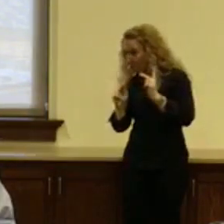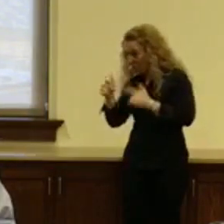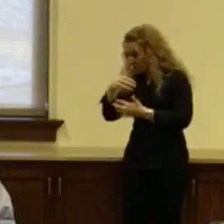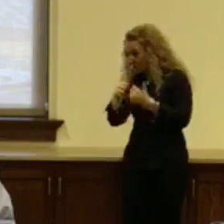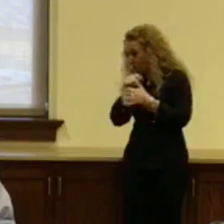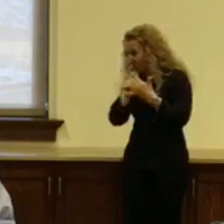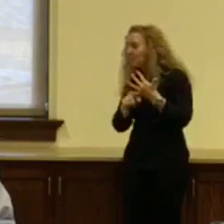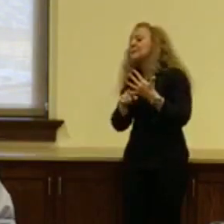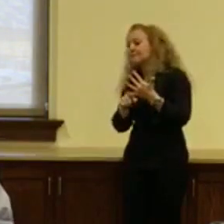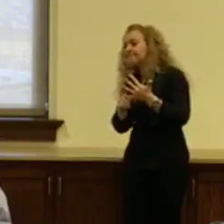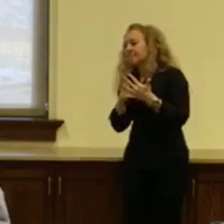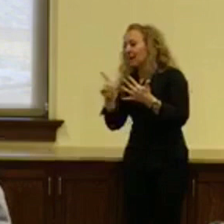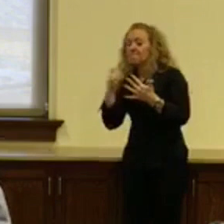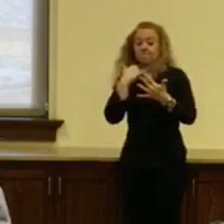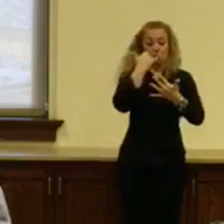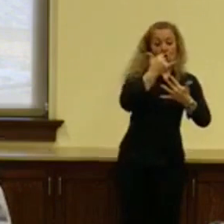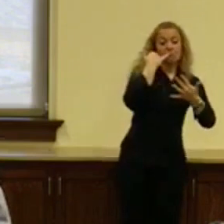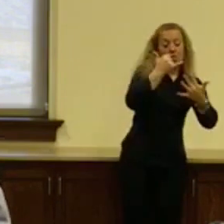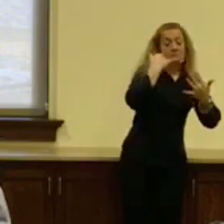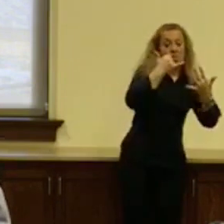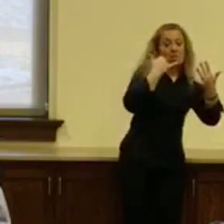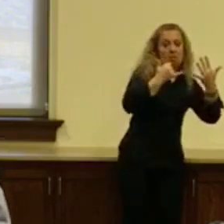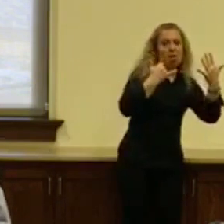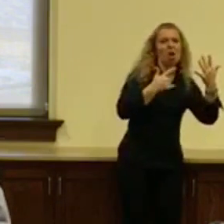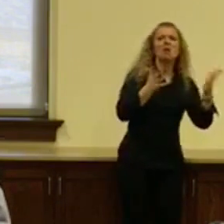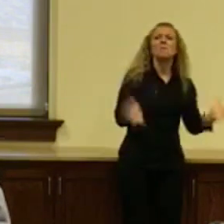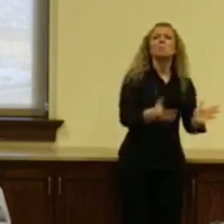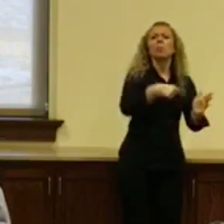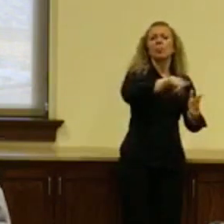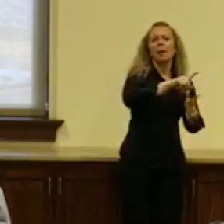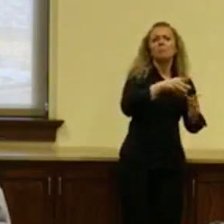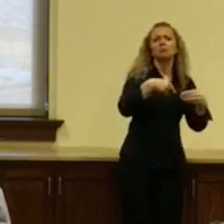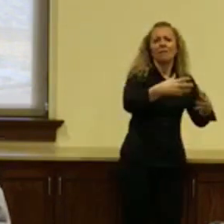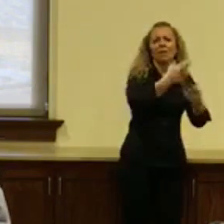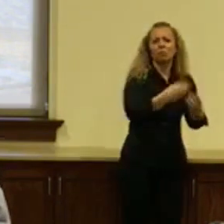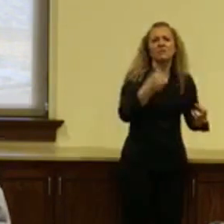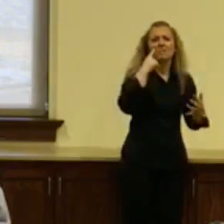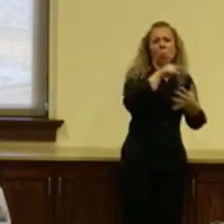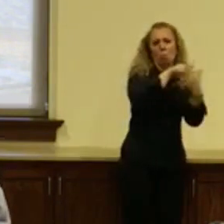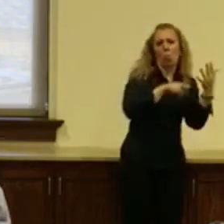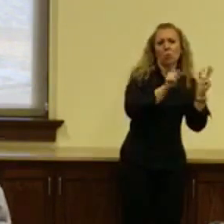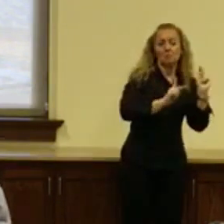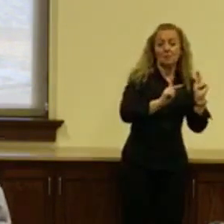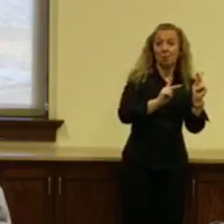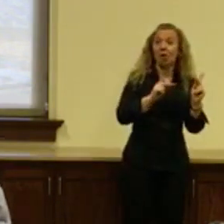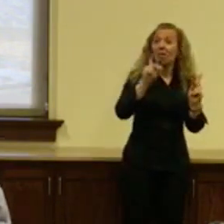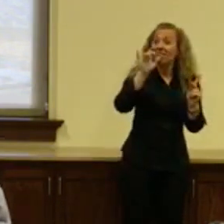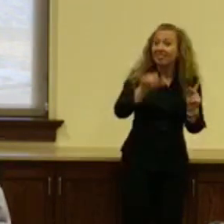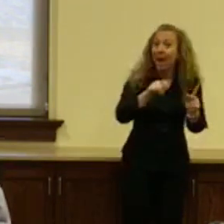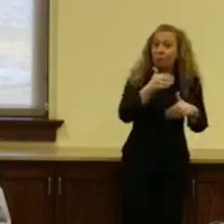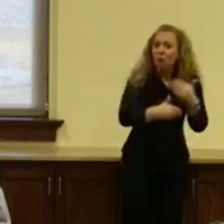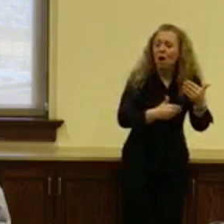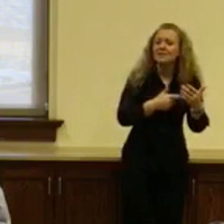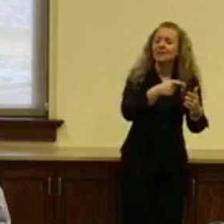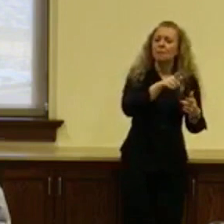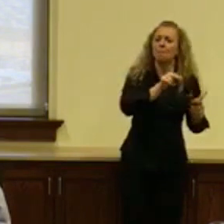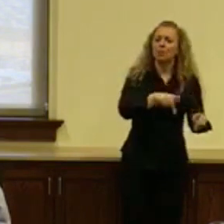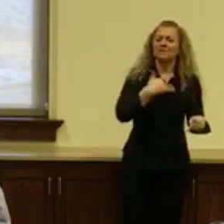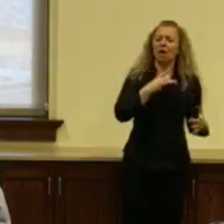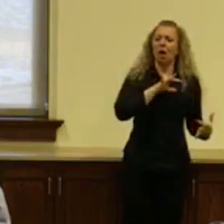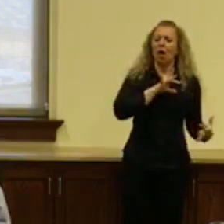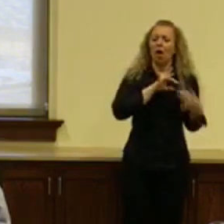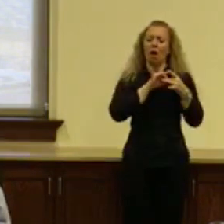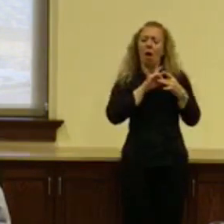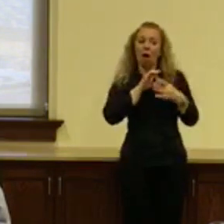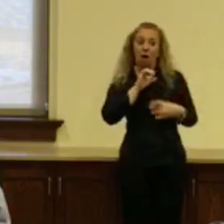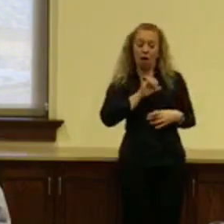should be living by, and here are the resources. And so the more we can continue to do that, it feels personal to that person, right? Like,